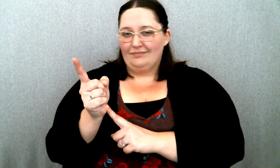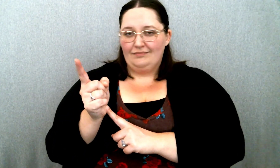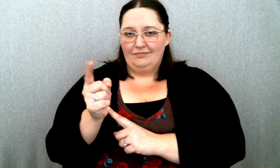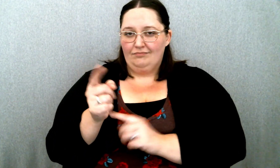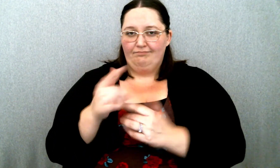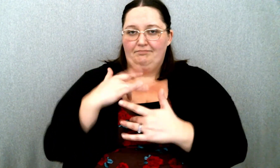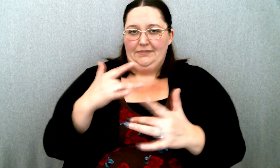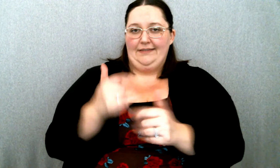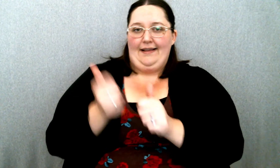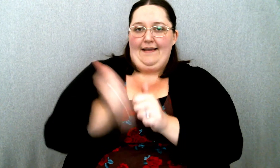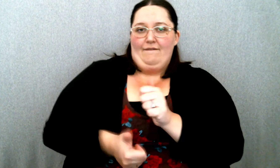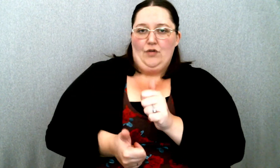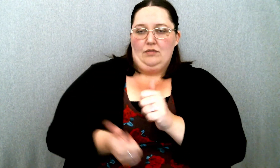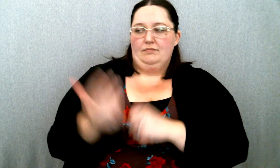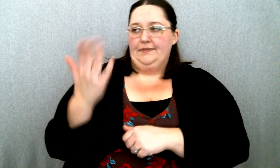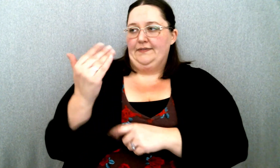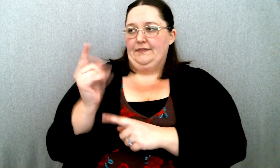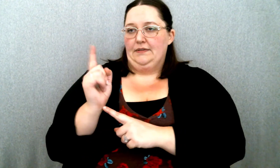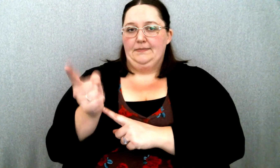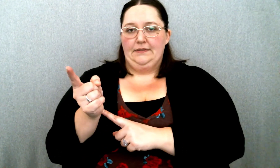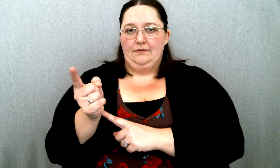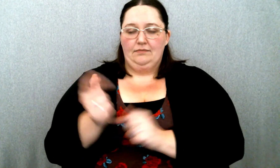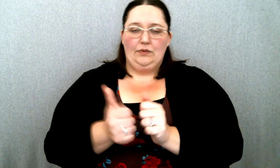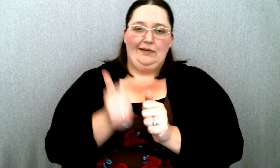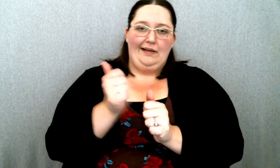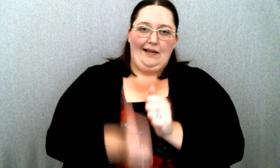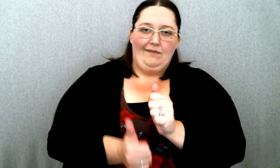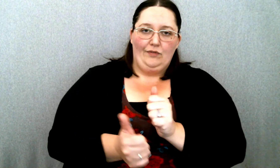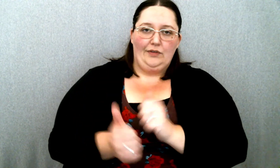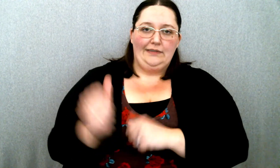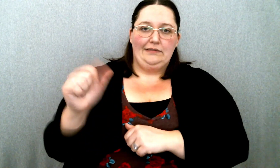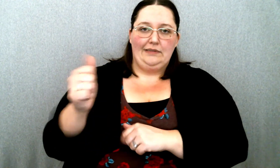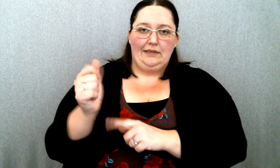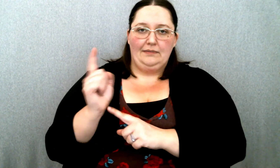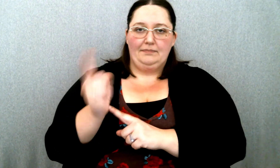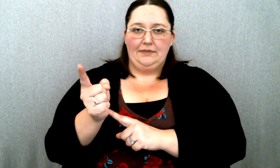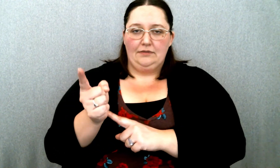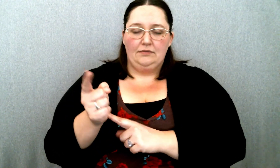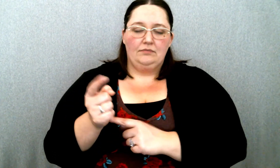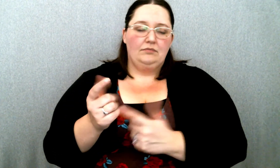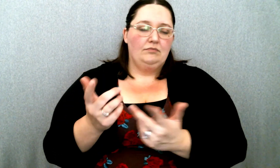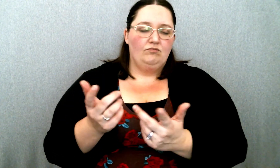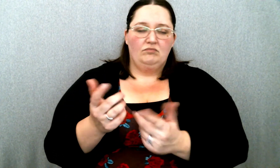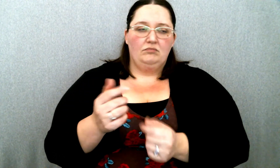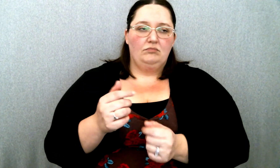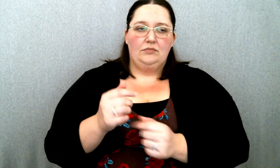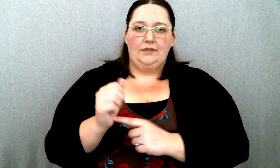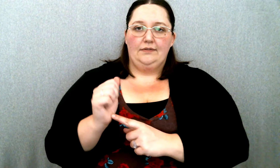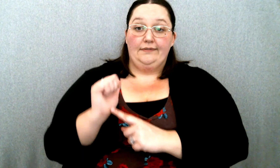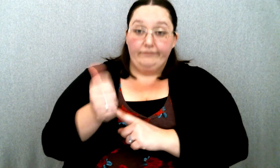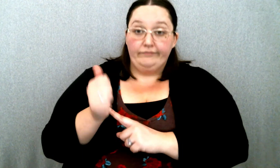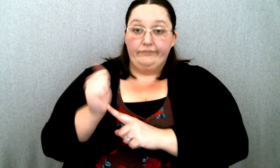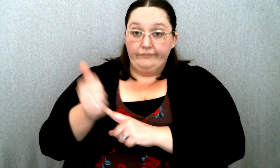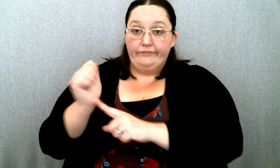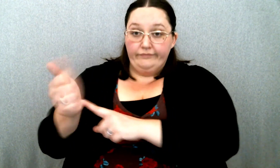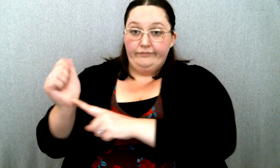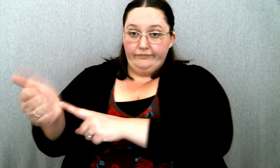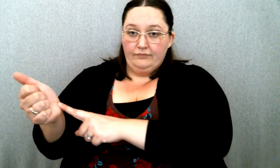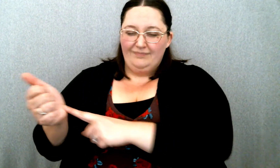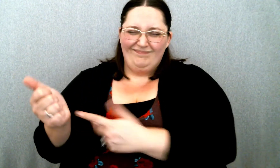Now, with the sign minute, if you want to say every 10 minutes or every 15 minutes, usually you'll see